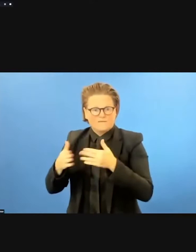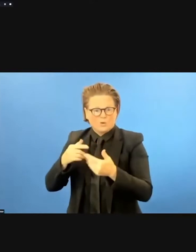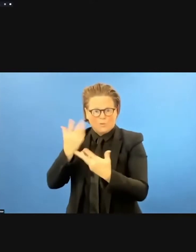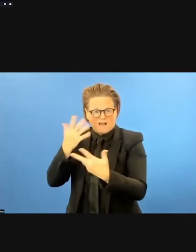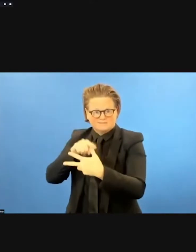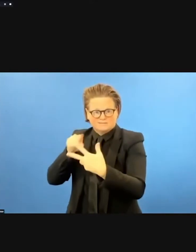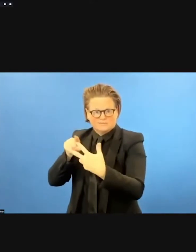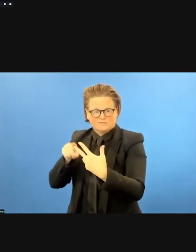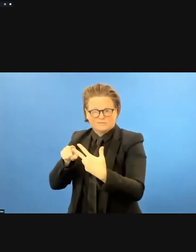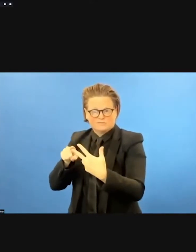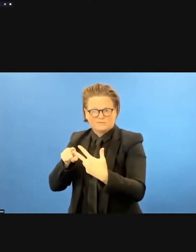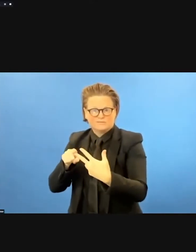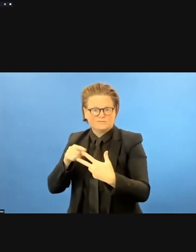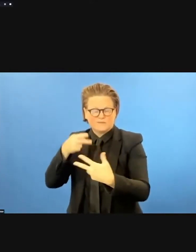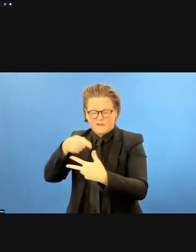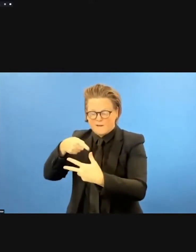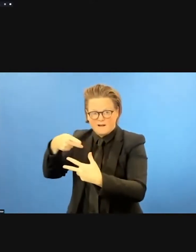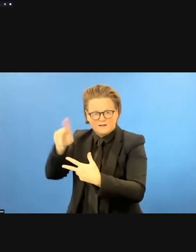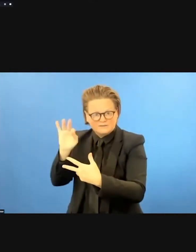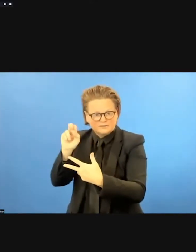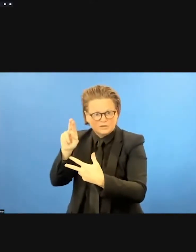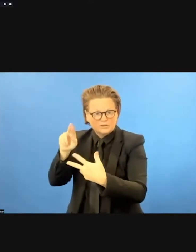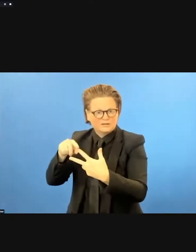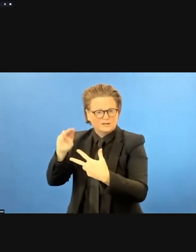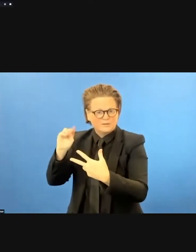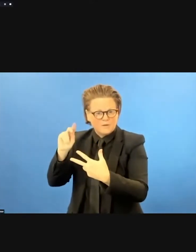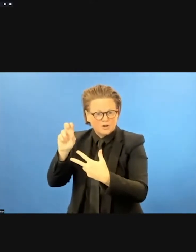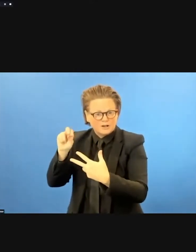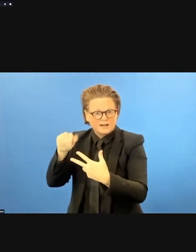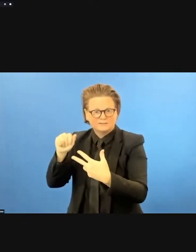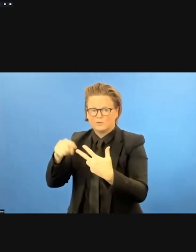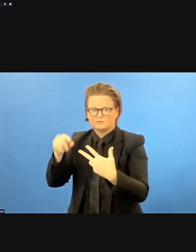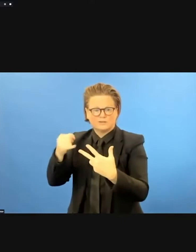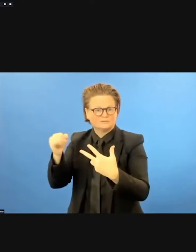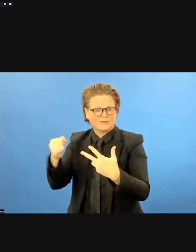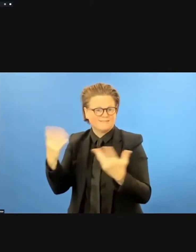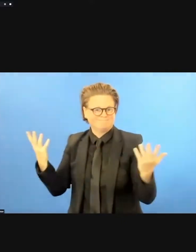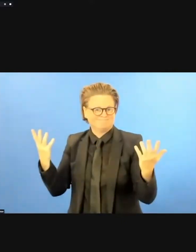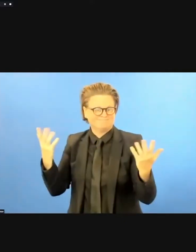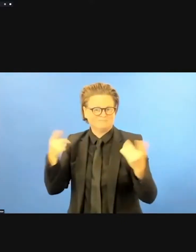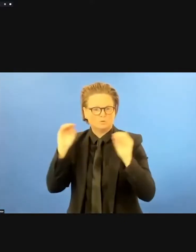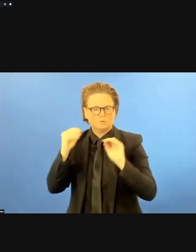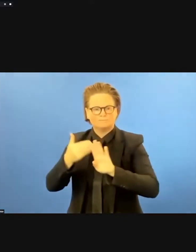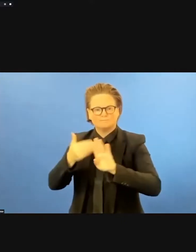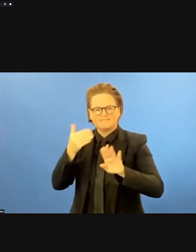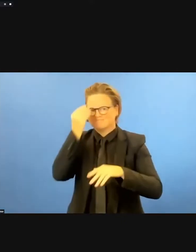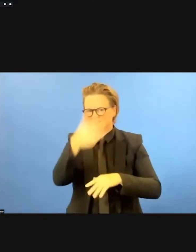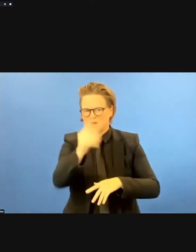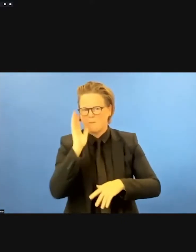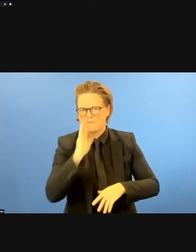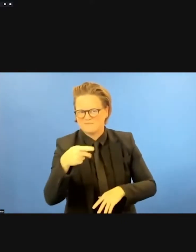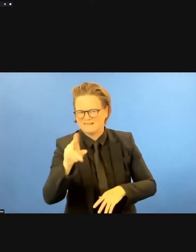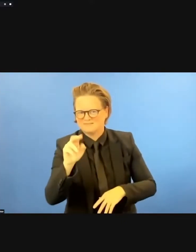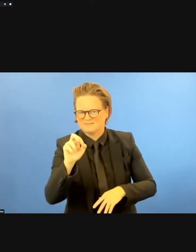And some of the questions that I saw in the chat, as well as what we received previously, have to do with accommodations